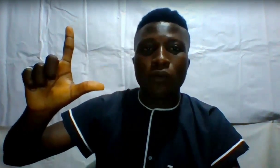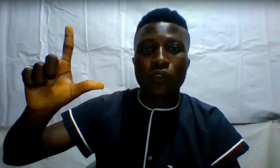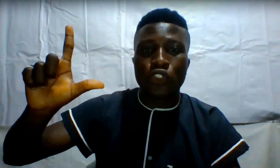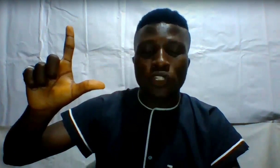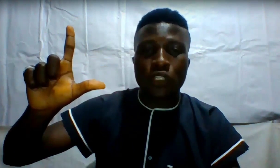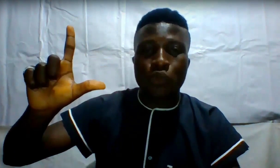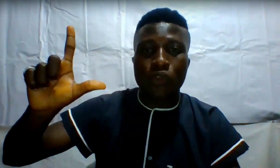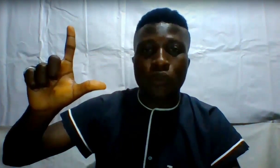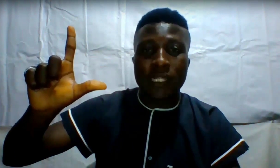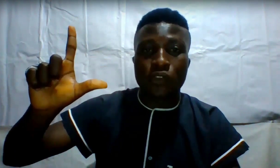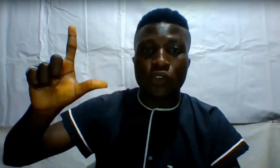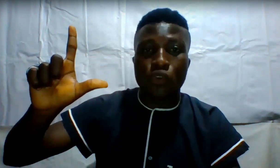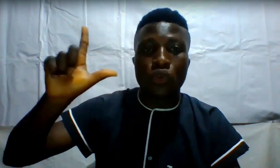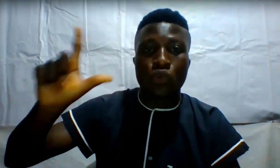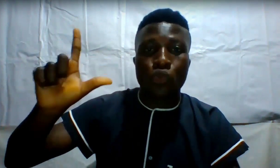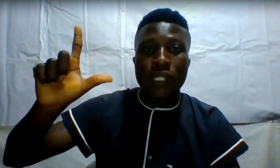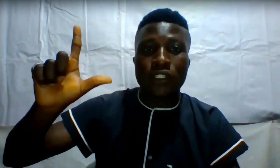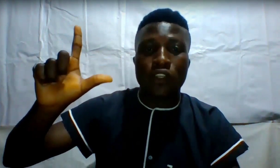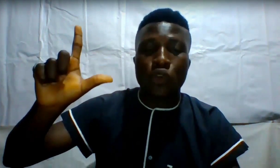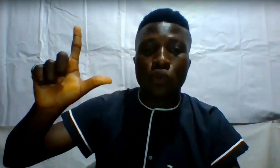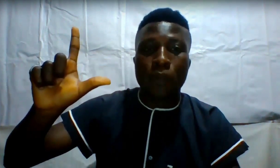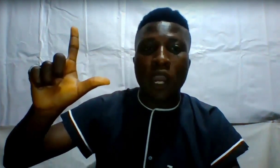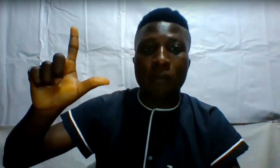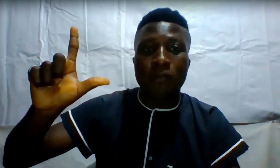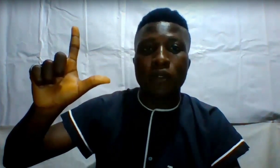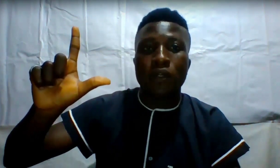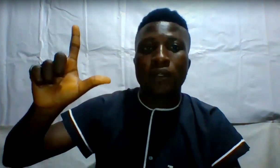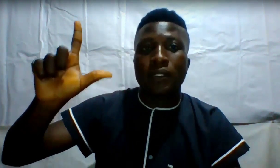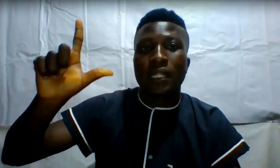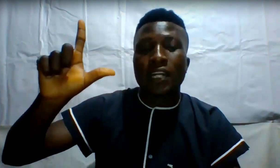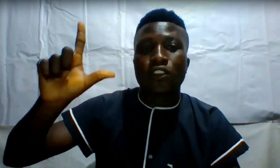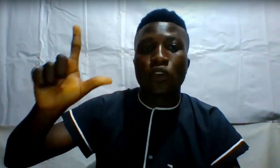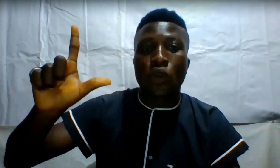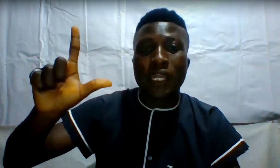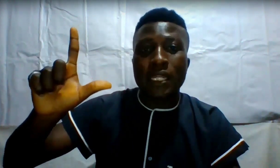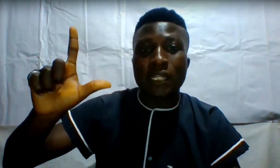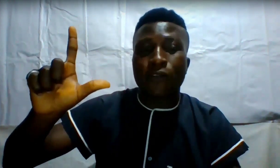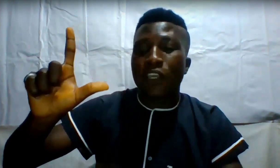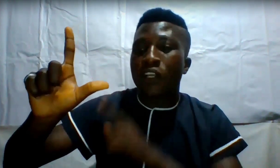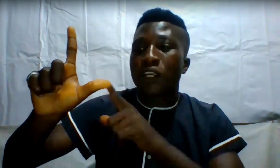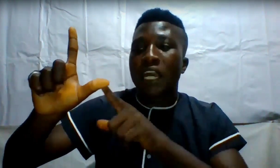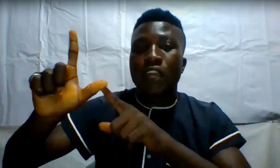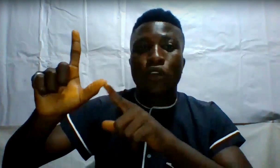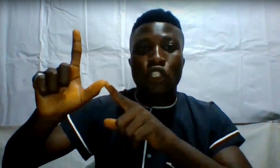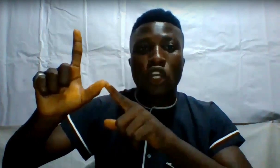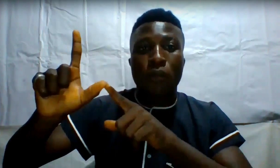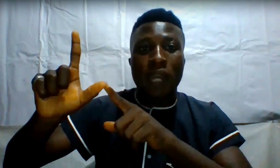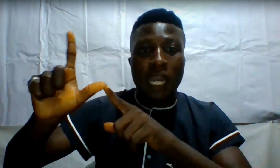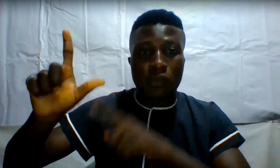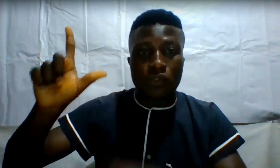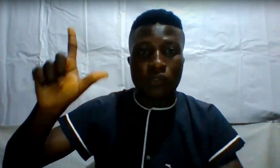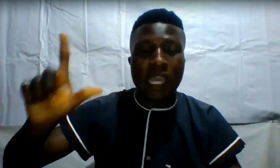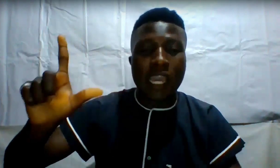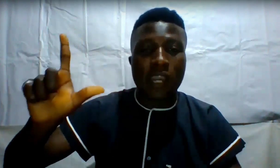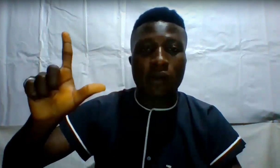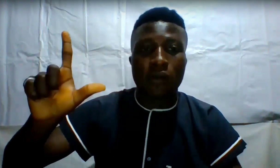book with your palm. That's your index finger and your thumb out. L. For